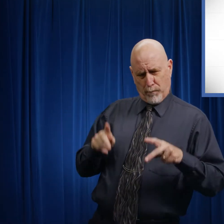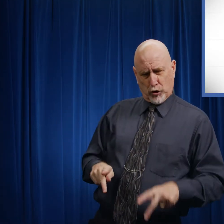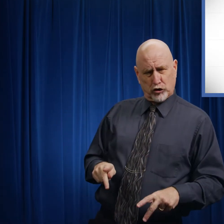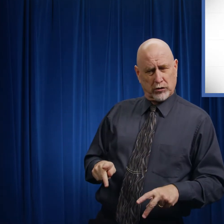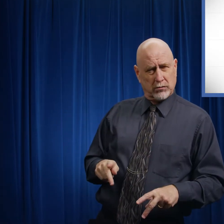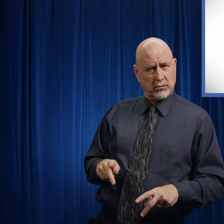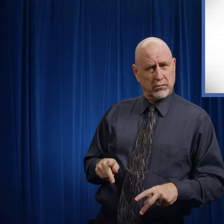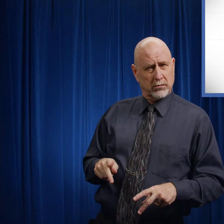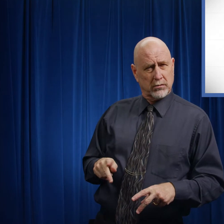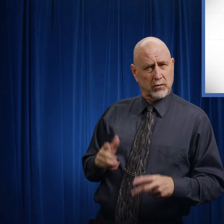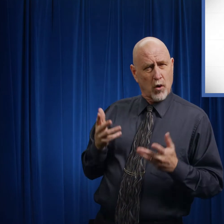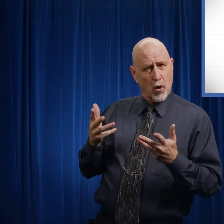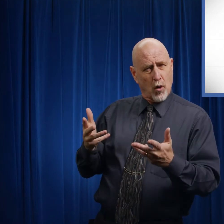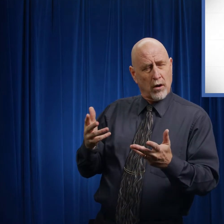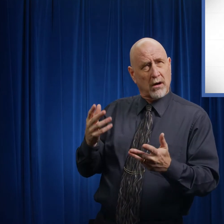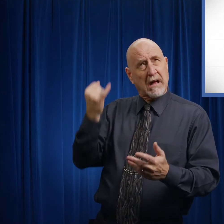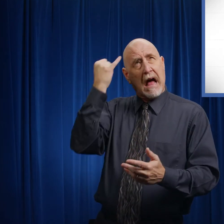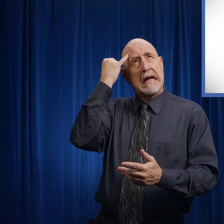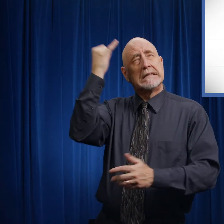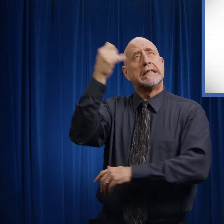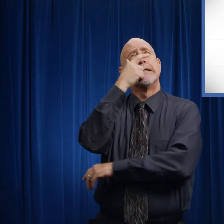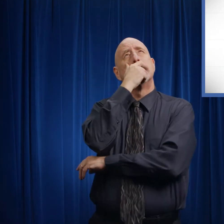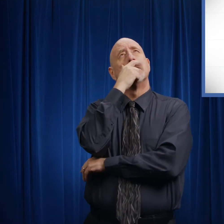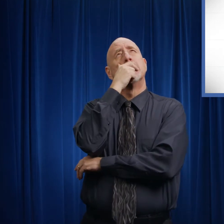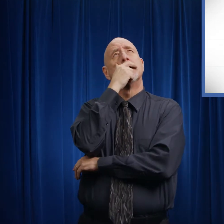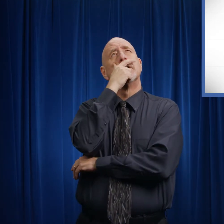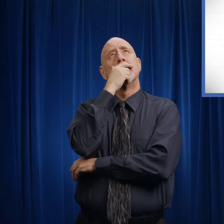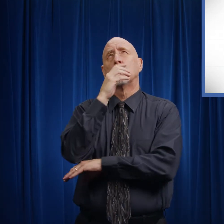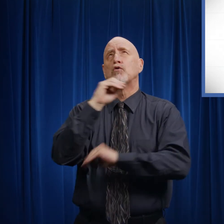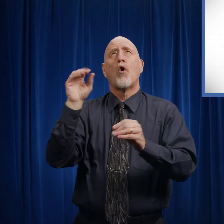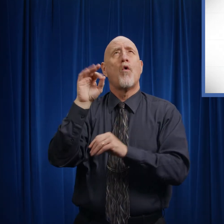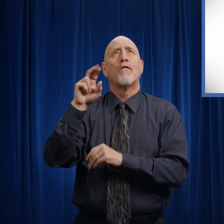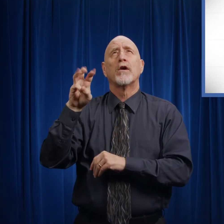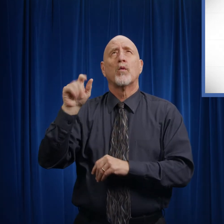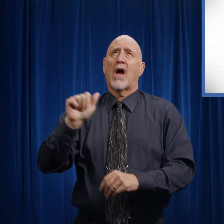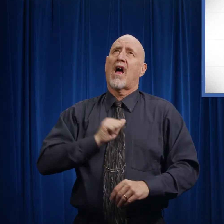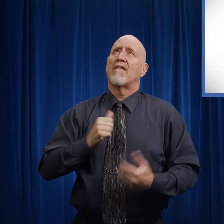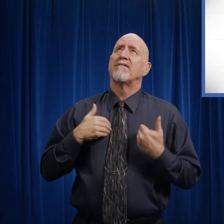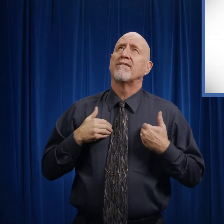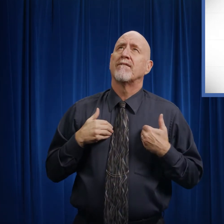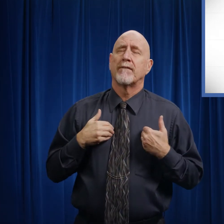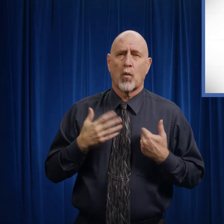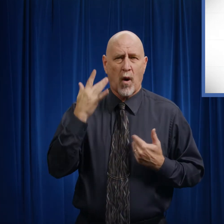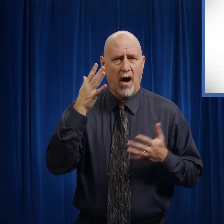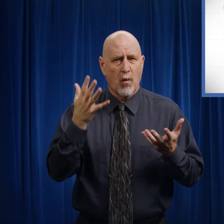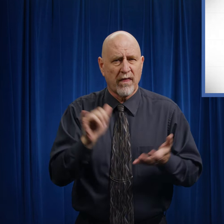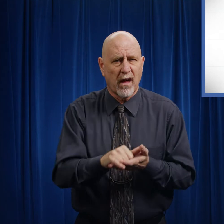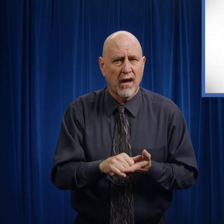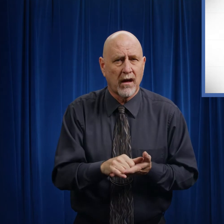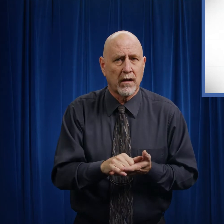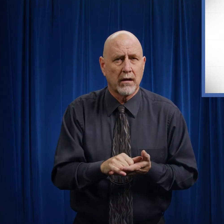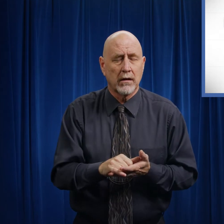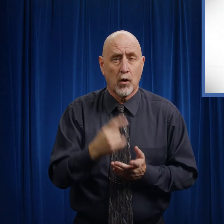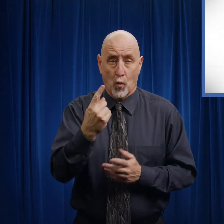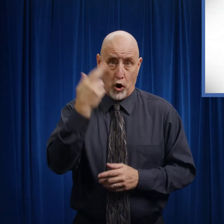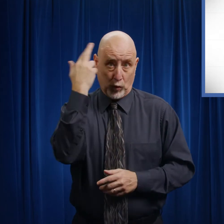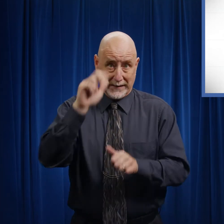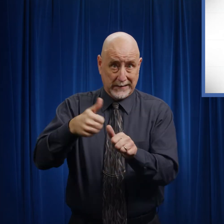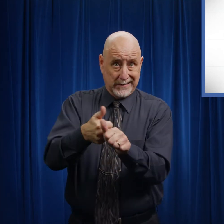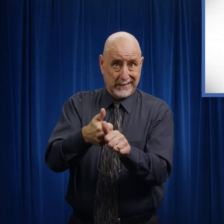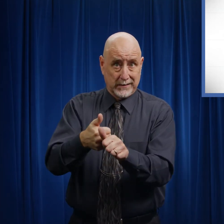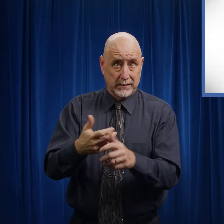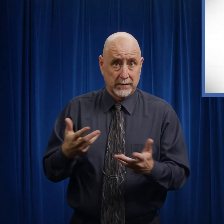person want to come to the idea that we don't have free will? One of